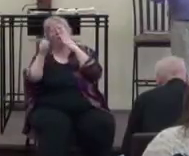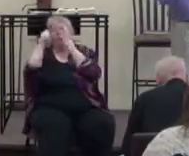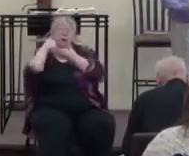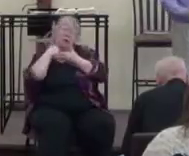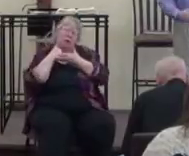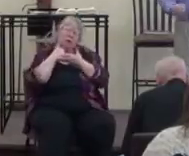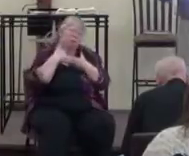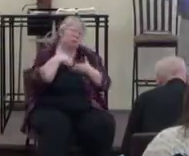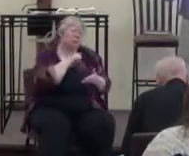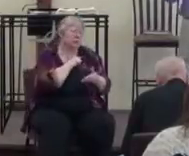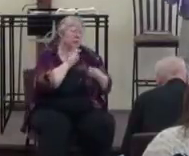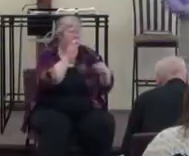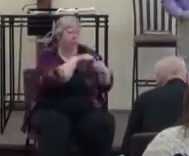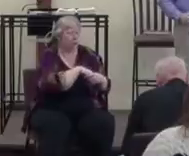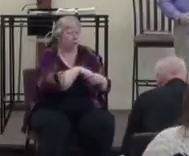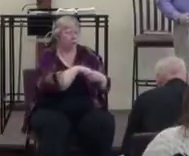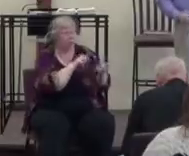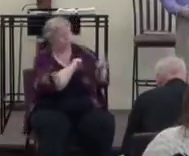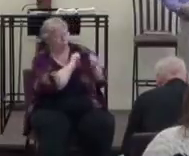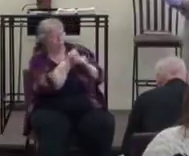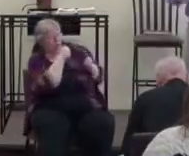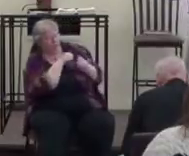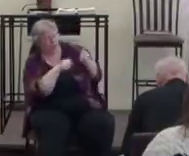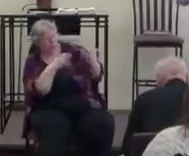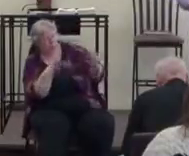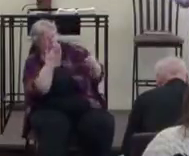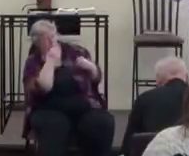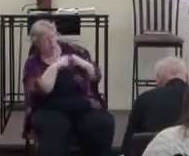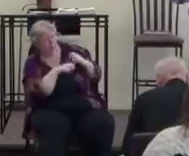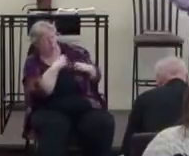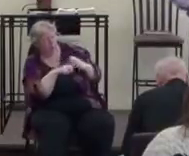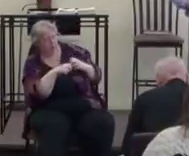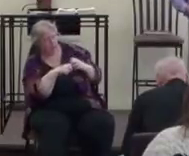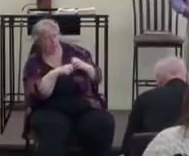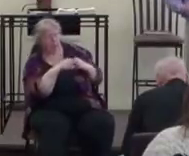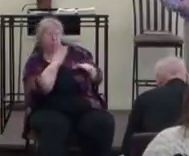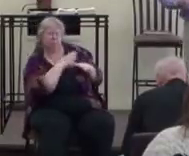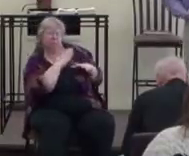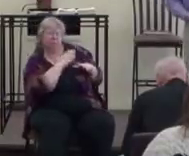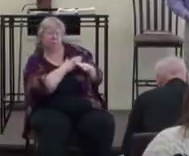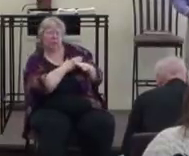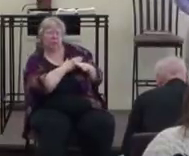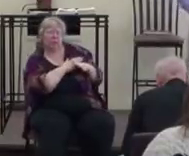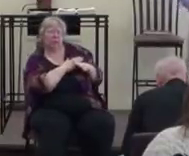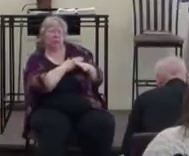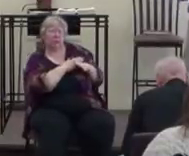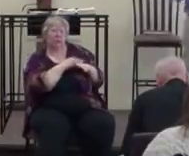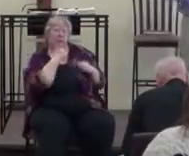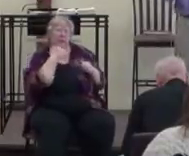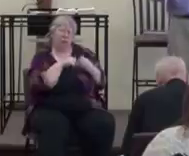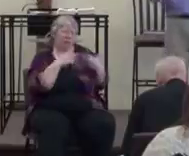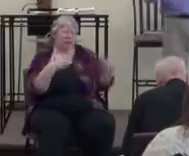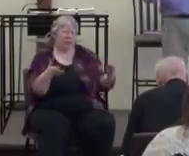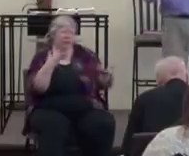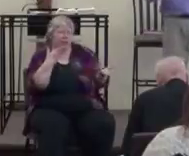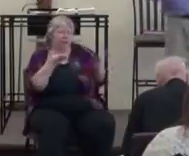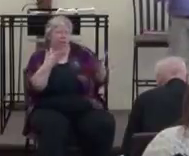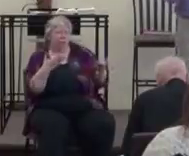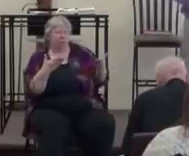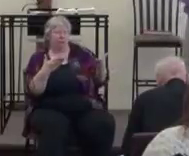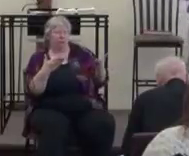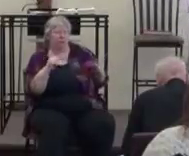every battle, going past every obstacle, going through every spot in the road, every pothole, God, for your glory.